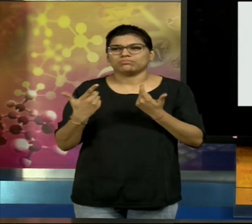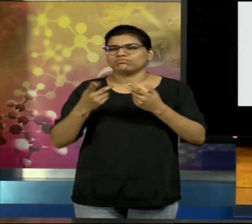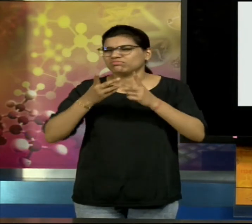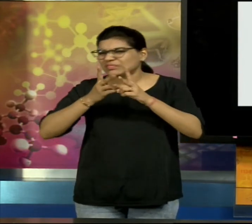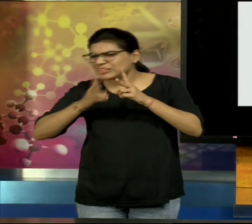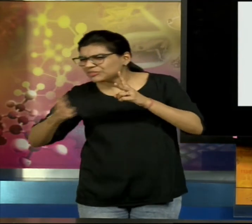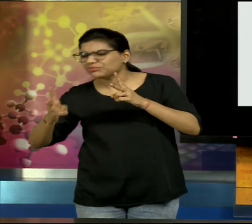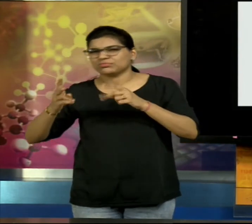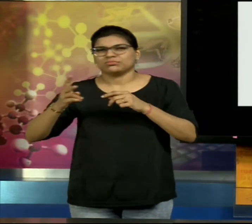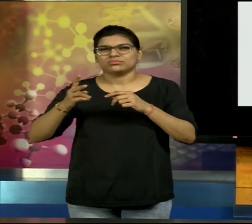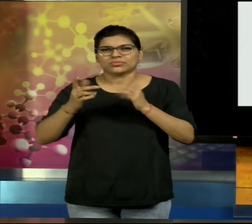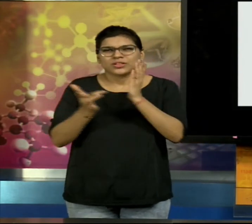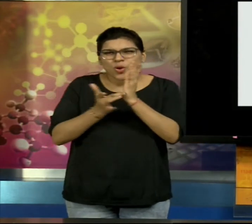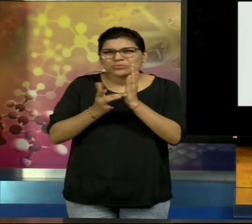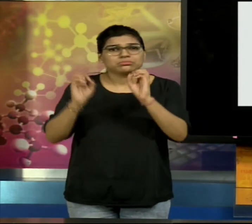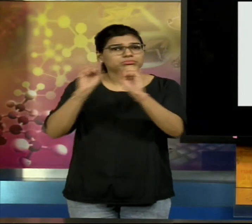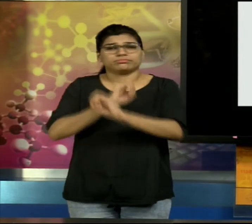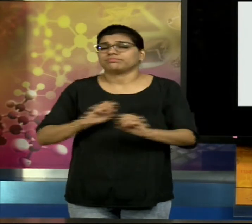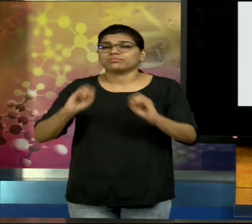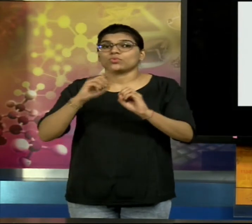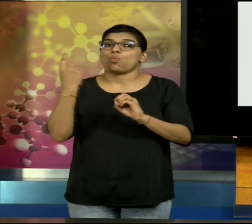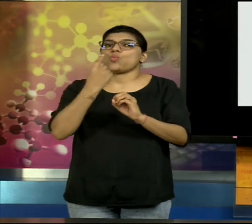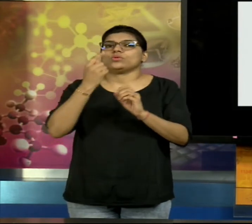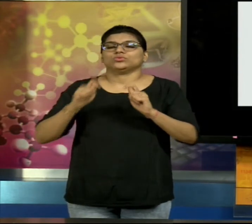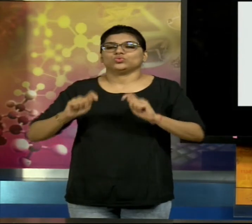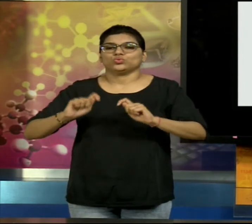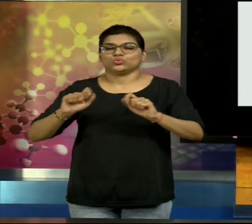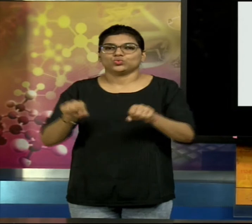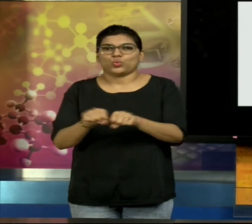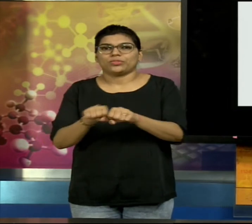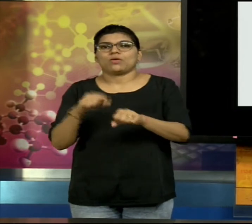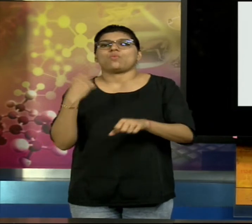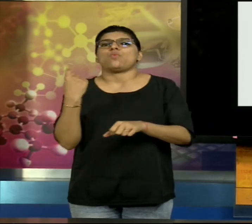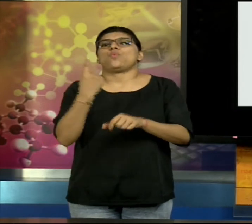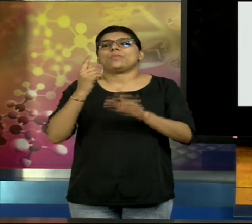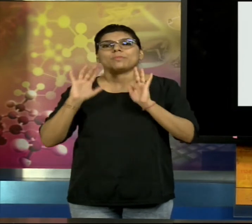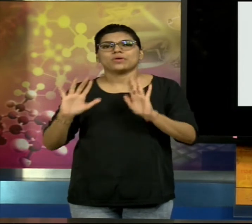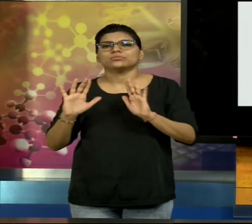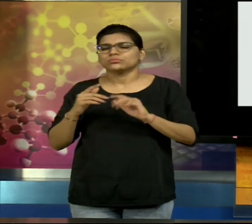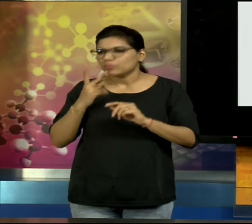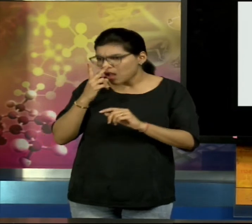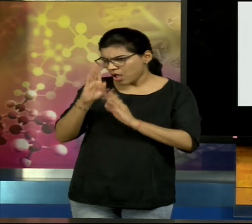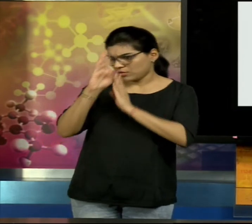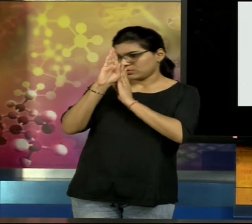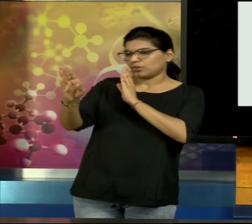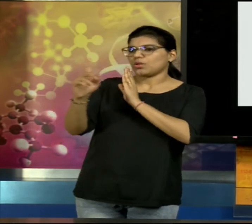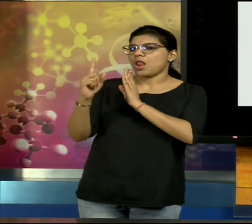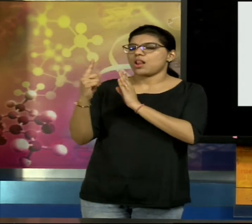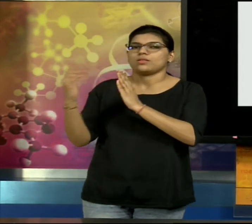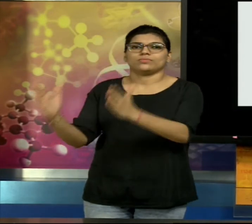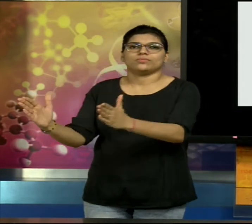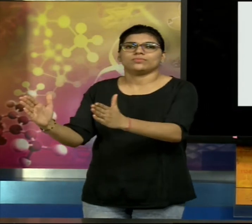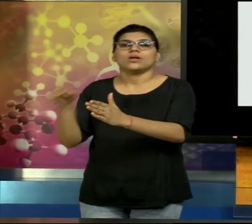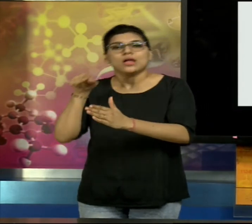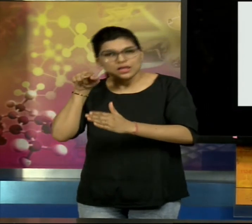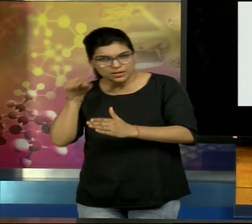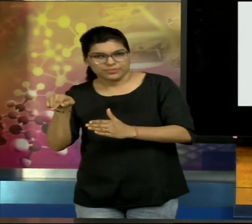For example, if you want shoes, then they don't have other items. So,